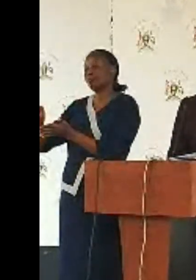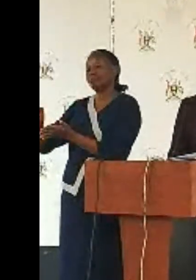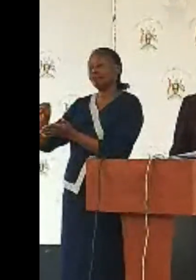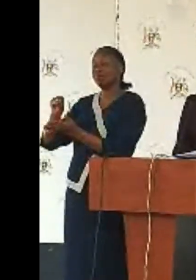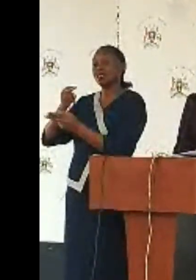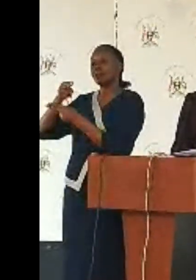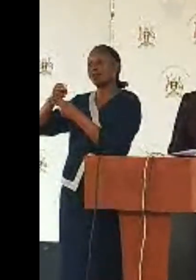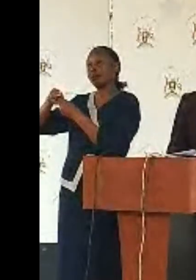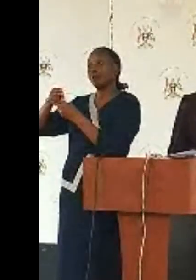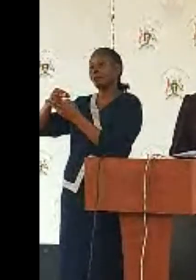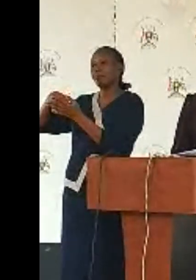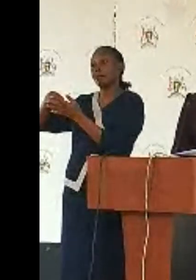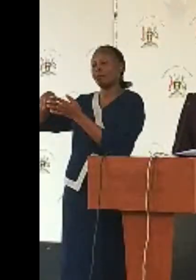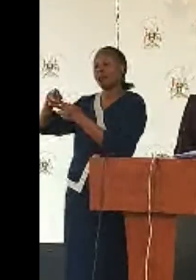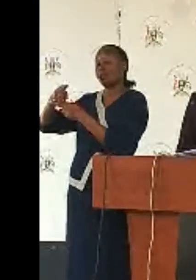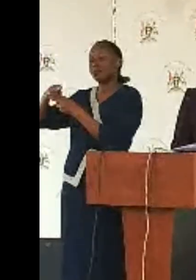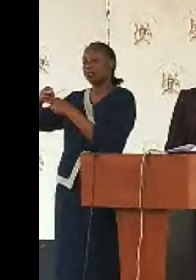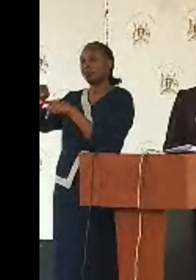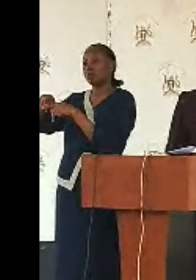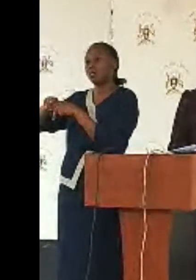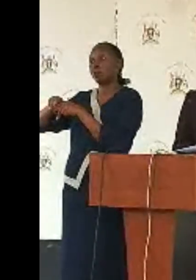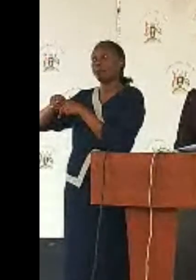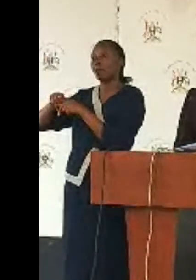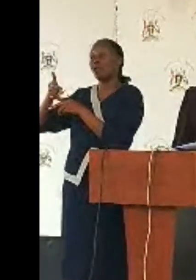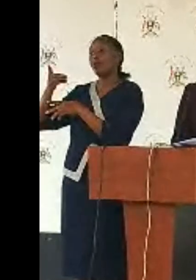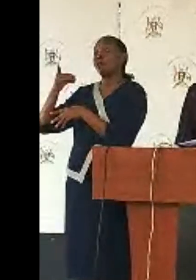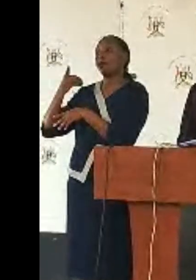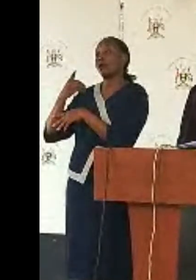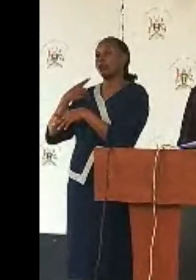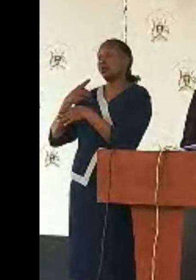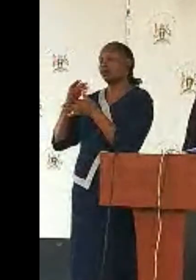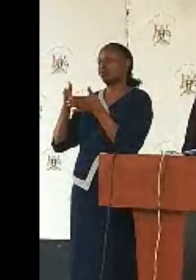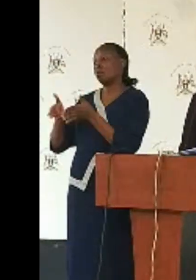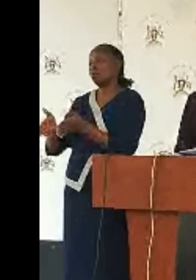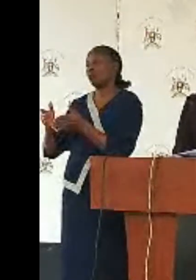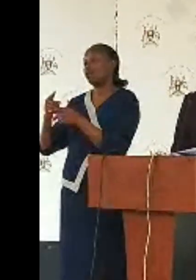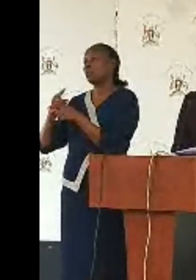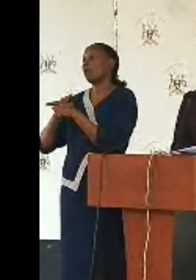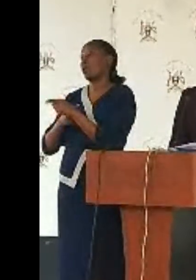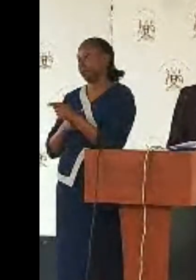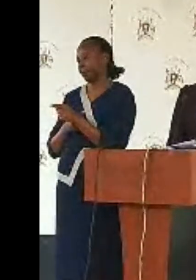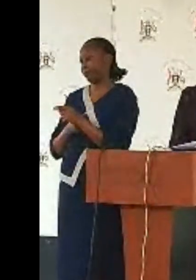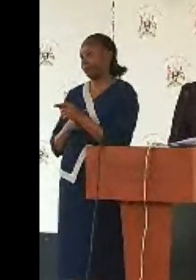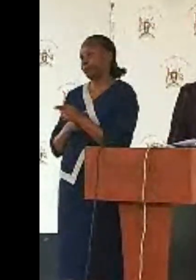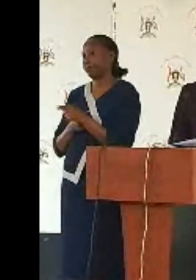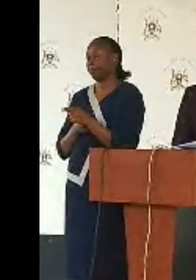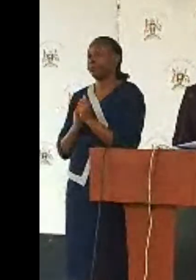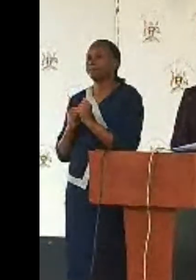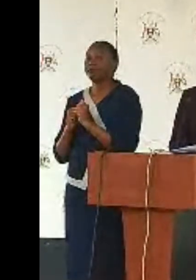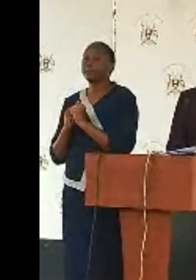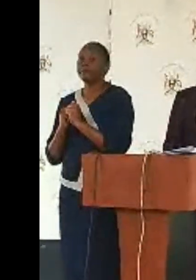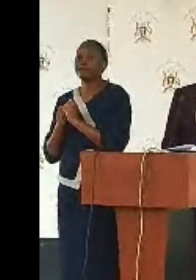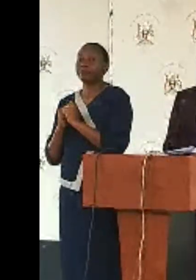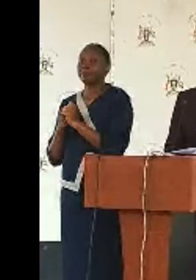g'abaana amatuufu ko n'ennaku z'omwezi bwe baazaalibwako ejja.